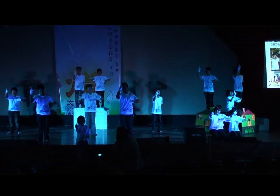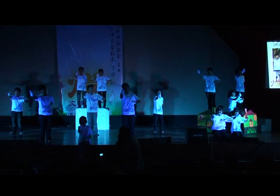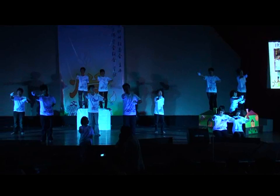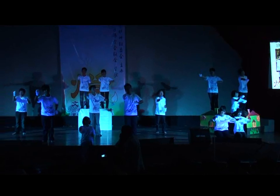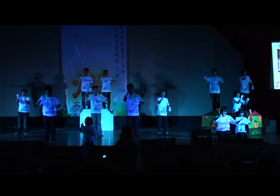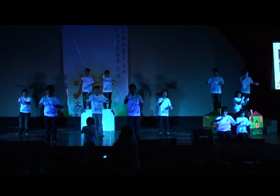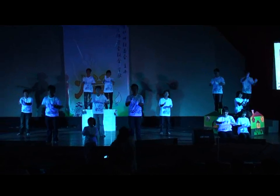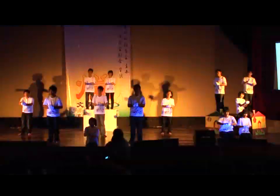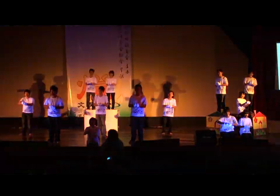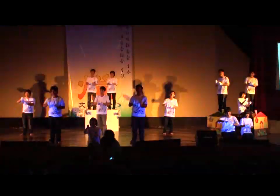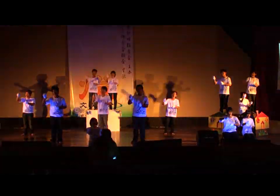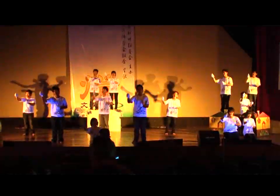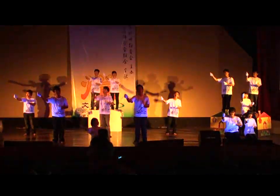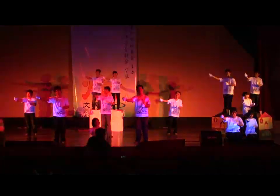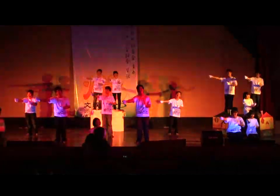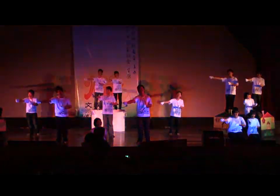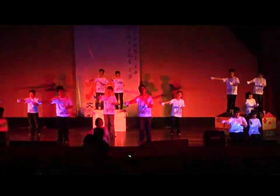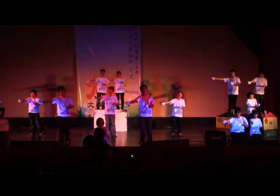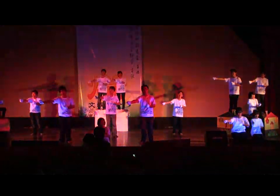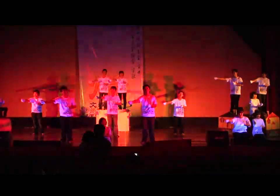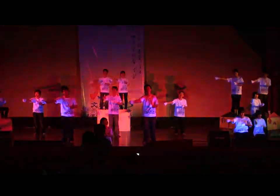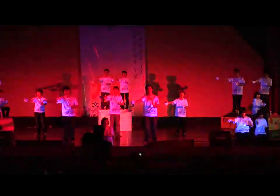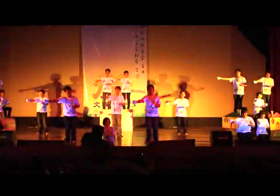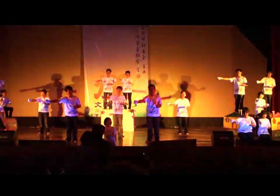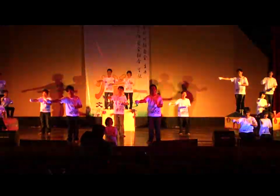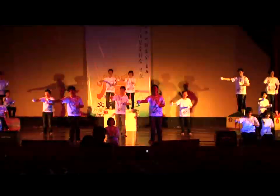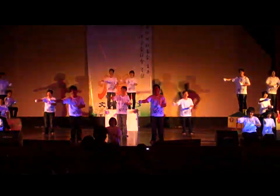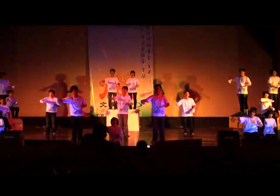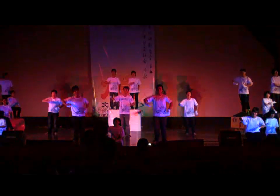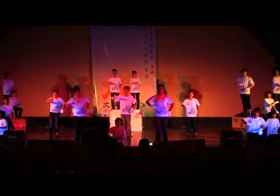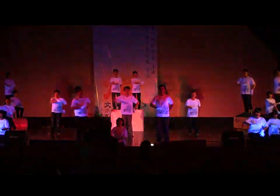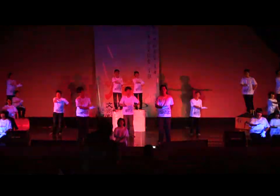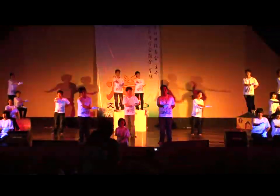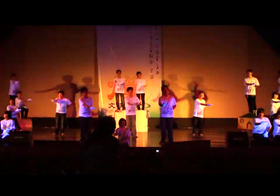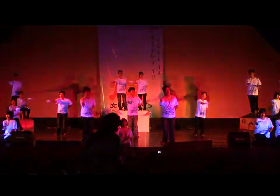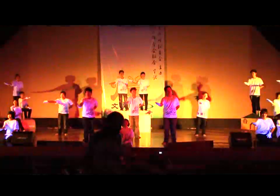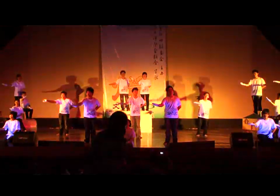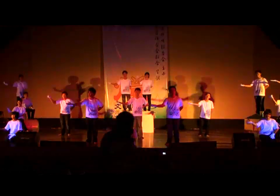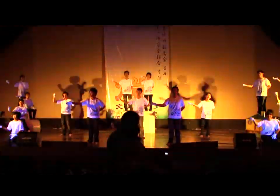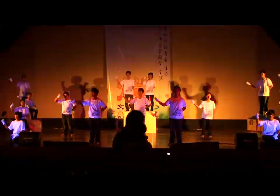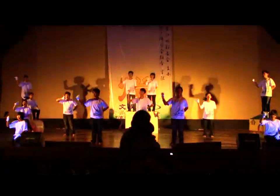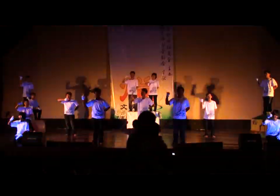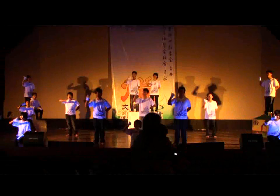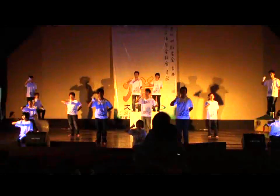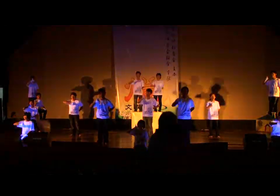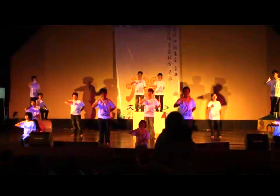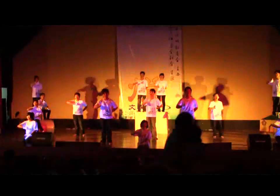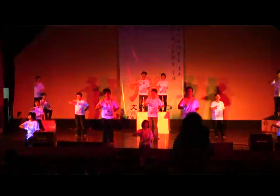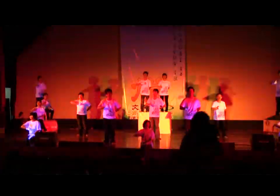swear I just stepped outside Everything was good, right?